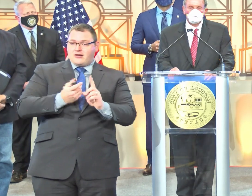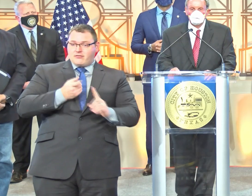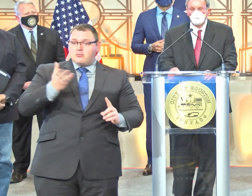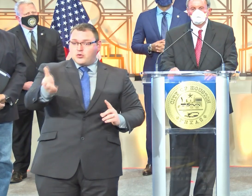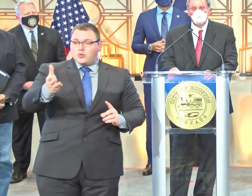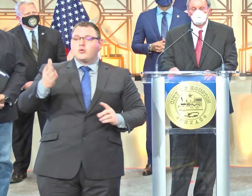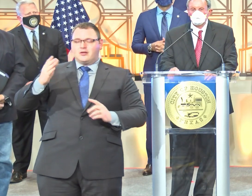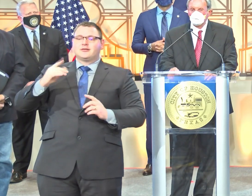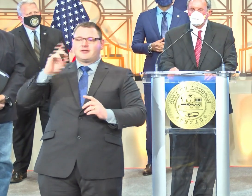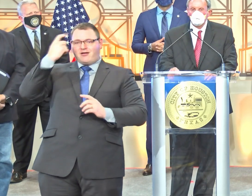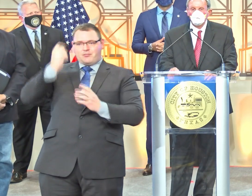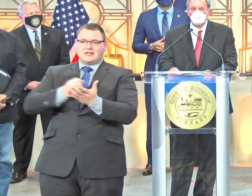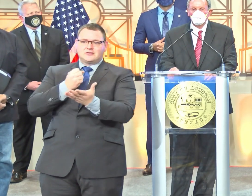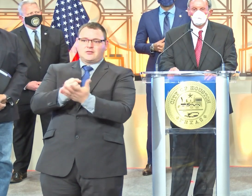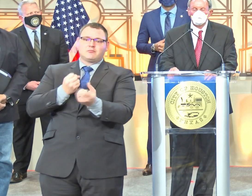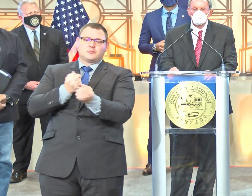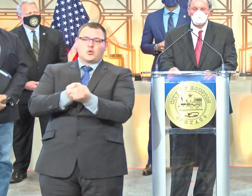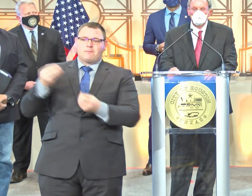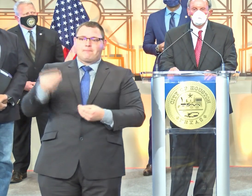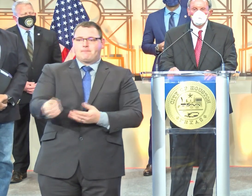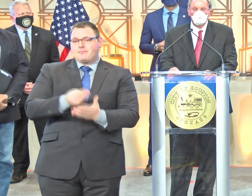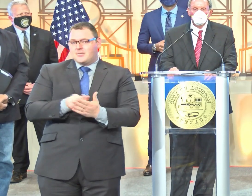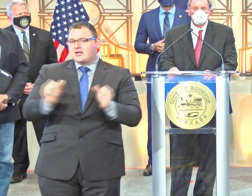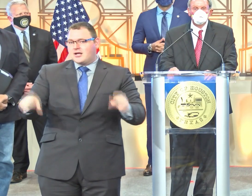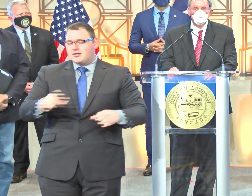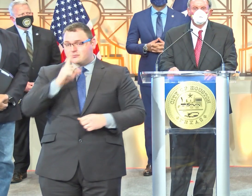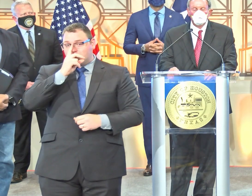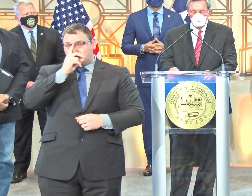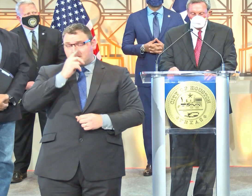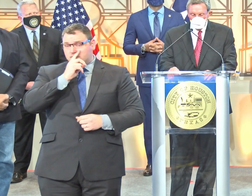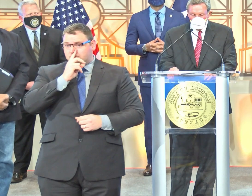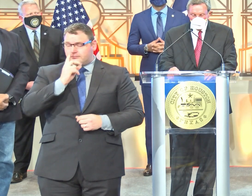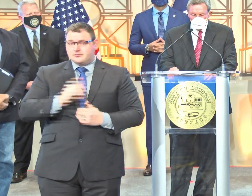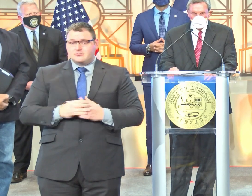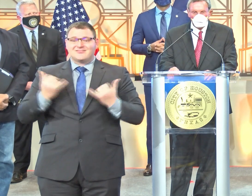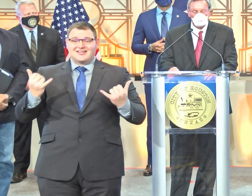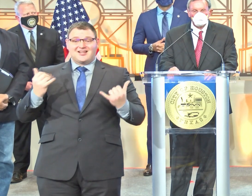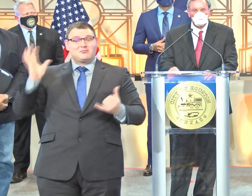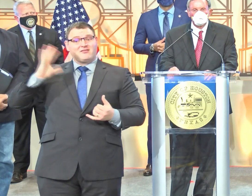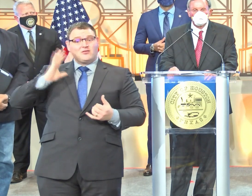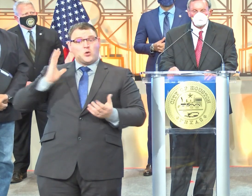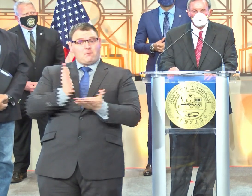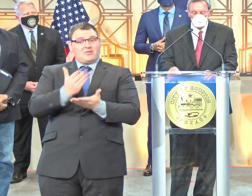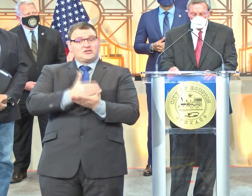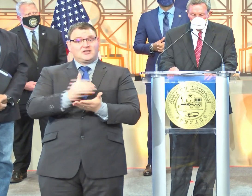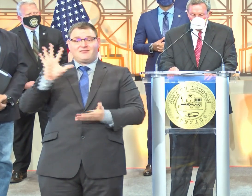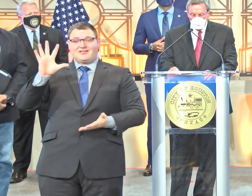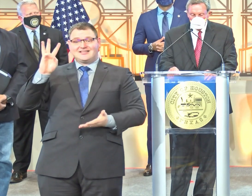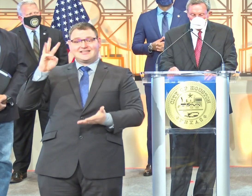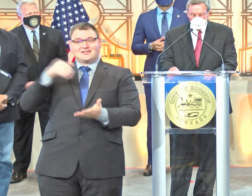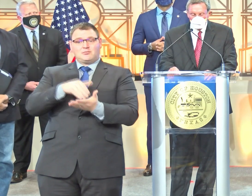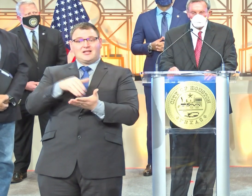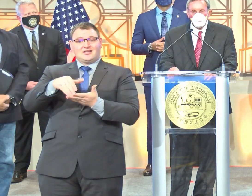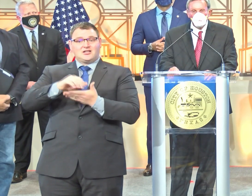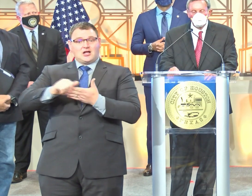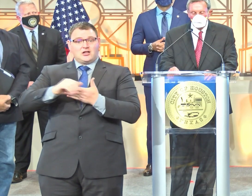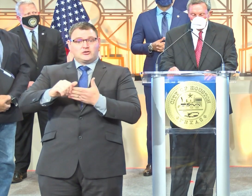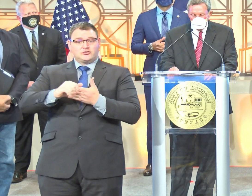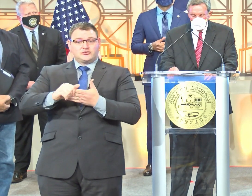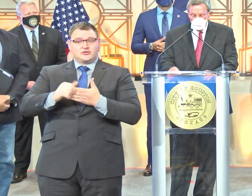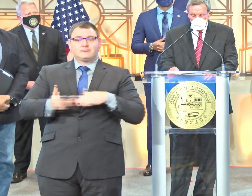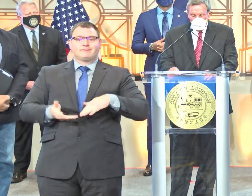during COVID, what did we find? We found that housing is health care. We found that when we said,